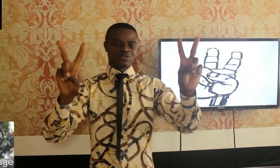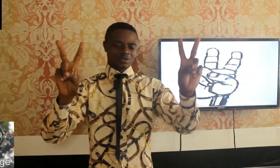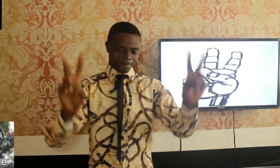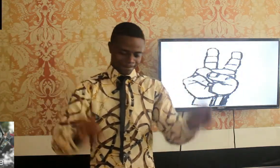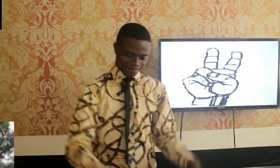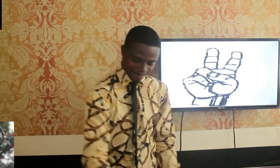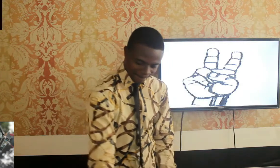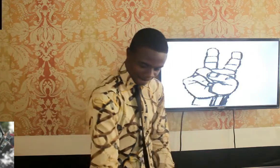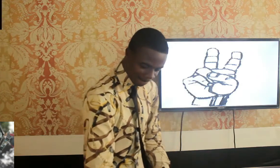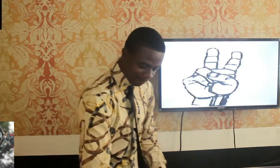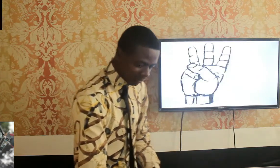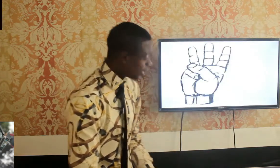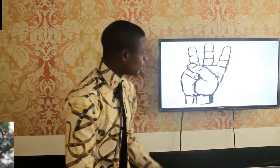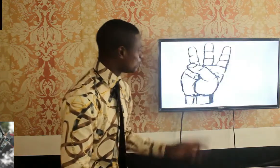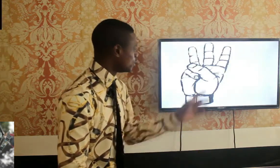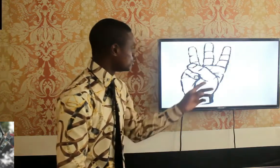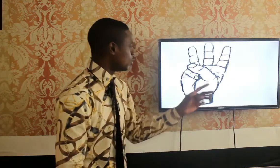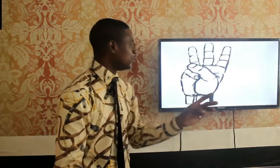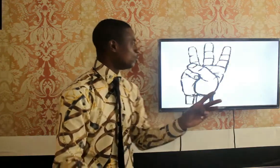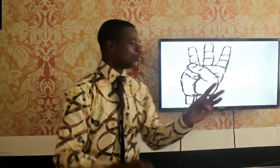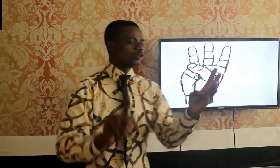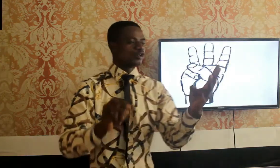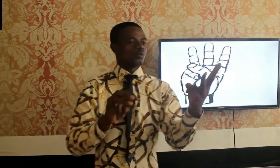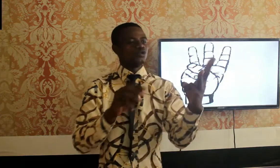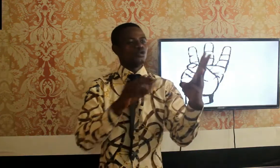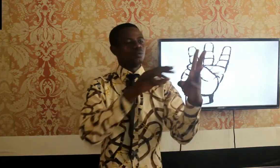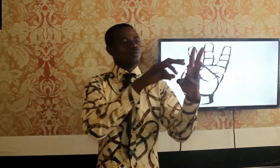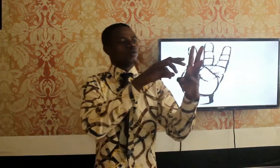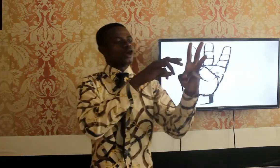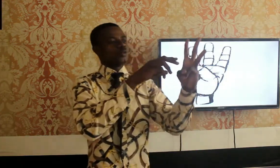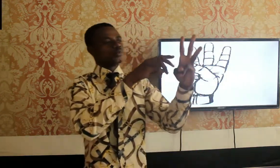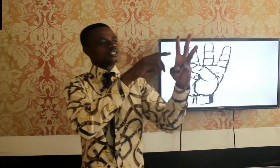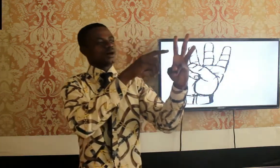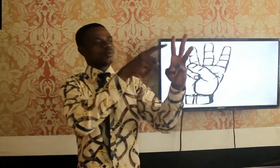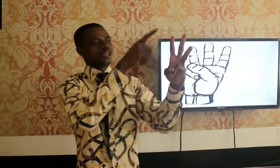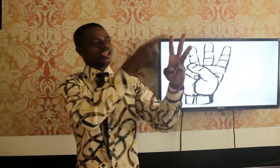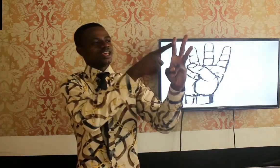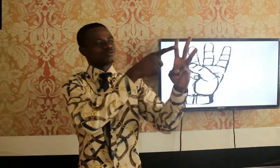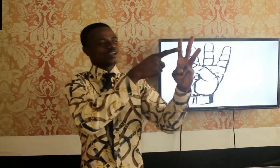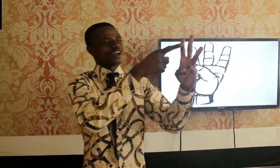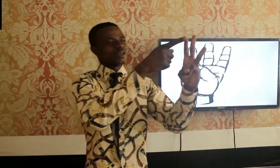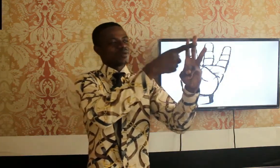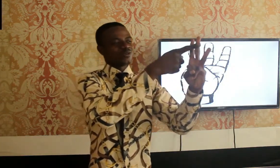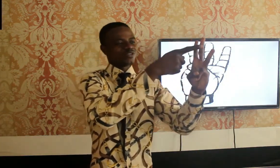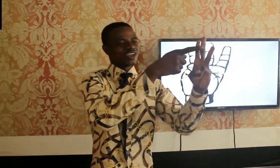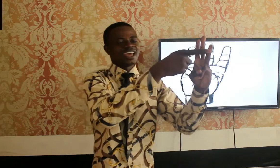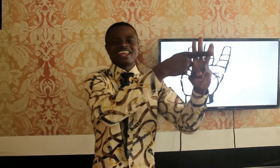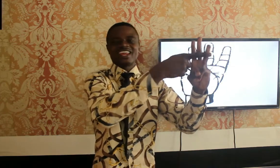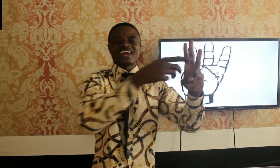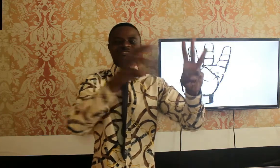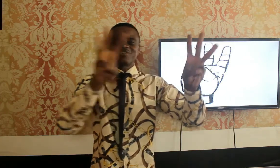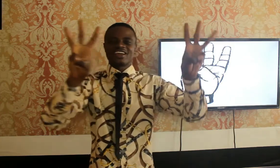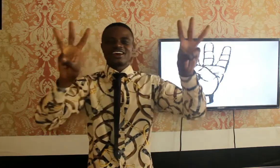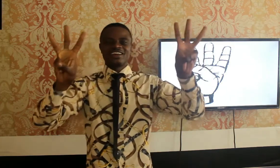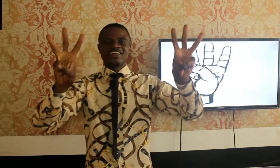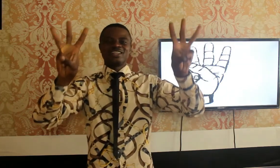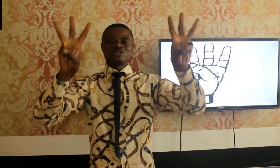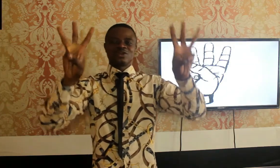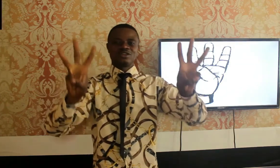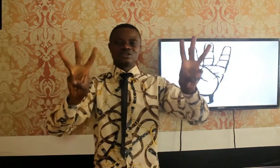V. The next one is W. W, you put up the index finger, the middle finger, and then the other finger this way.